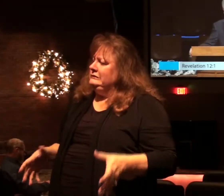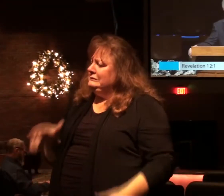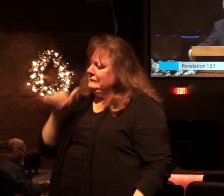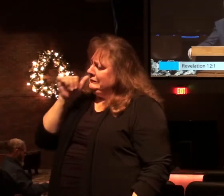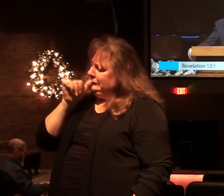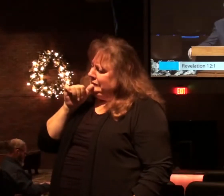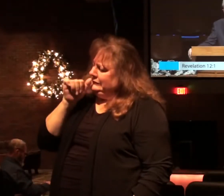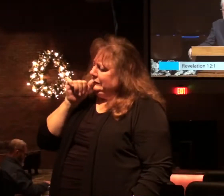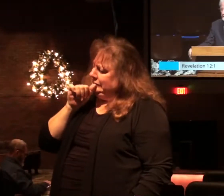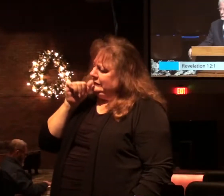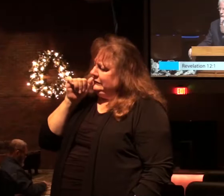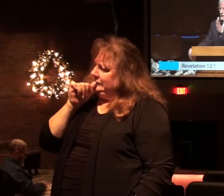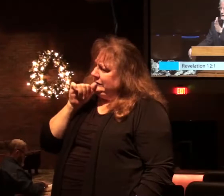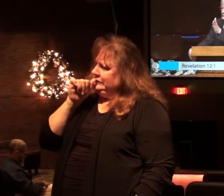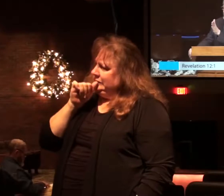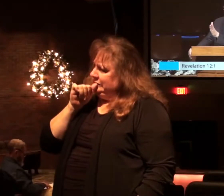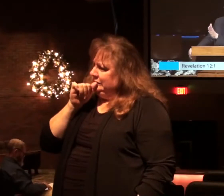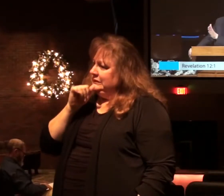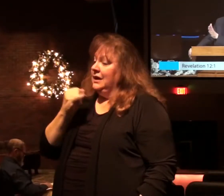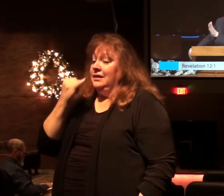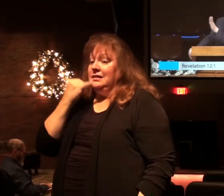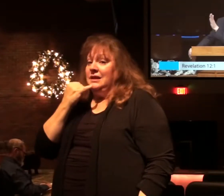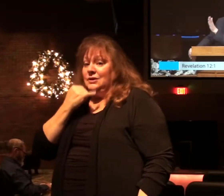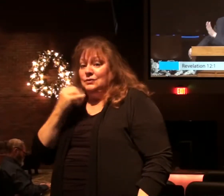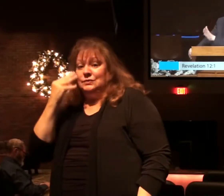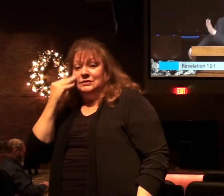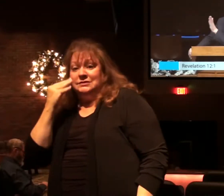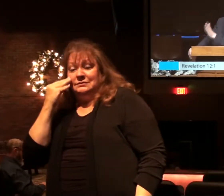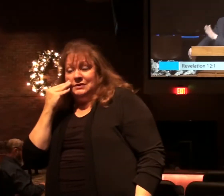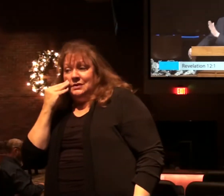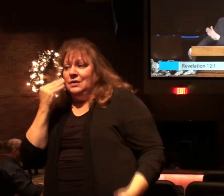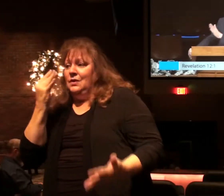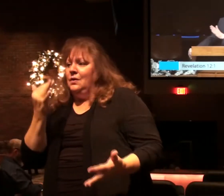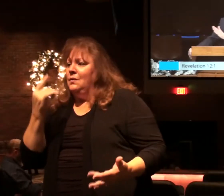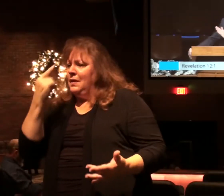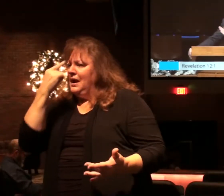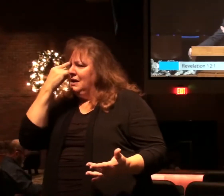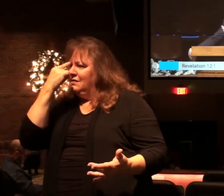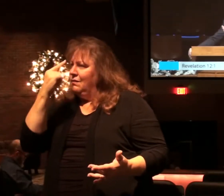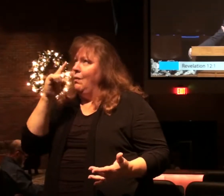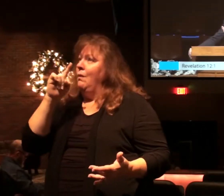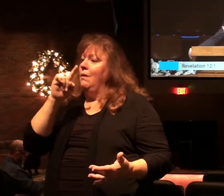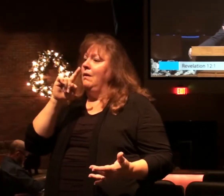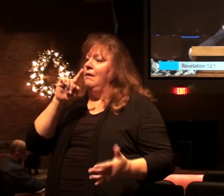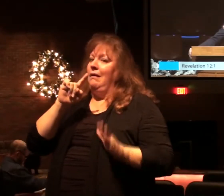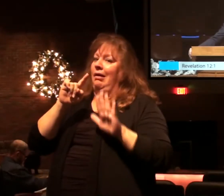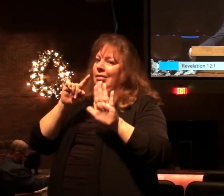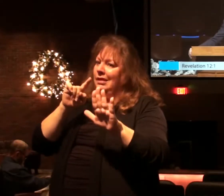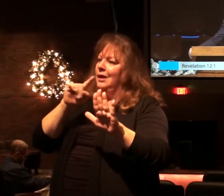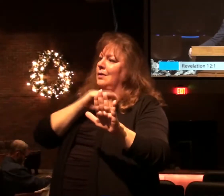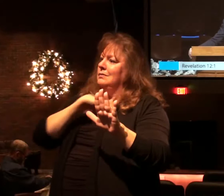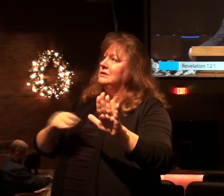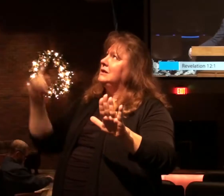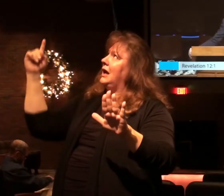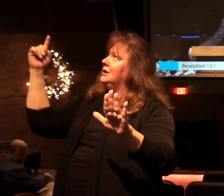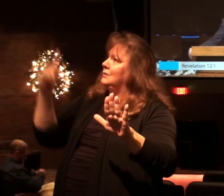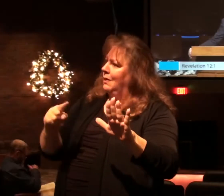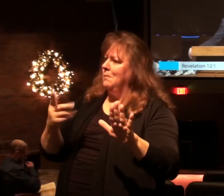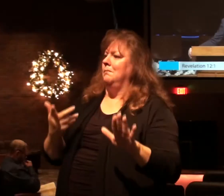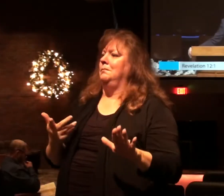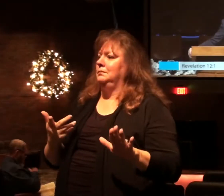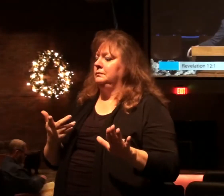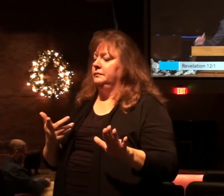and all the suffering that Israel had gone through as they anticipated the coming of their Messiah. Through its